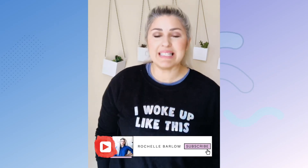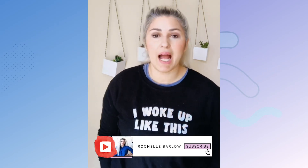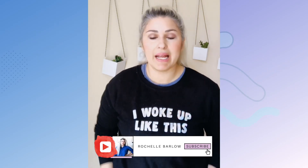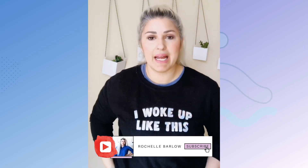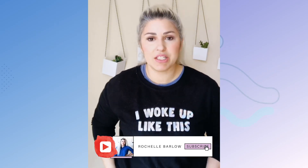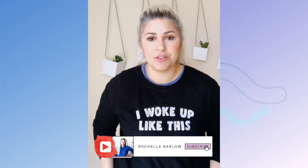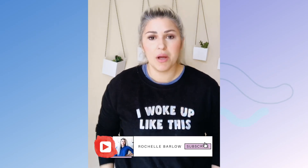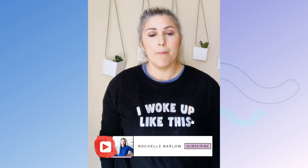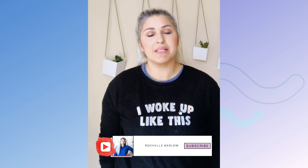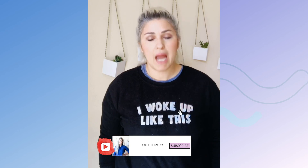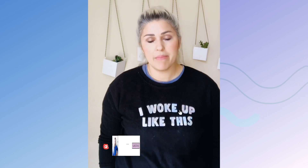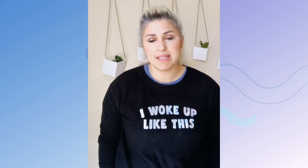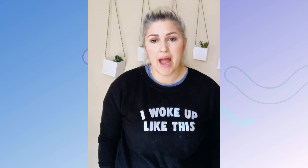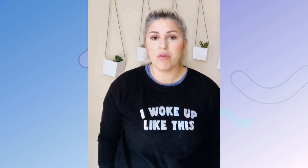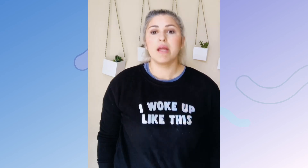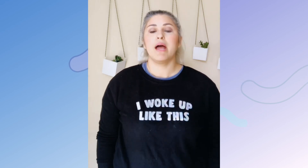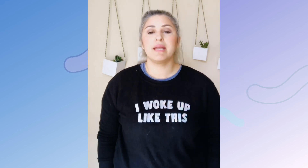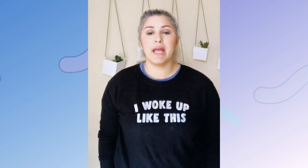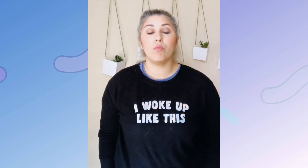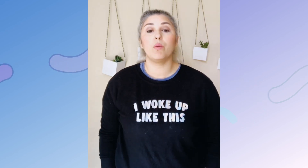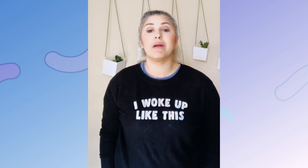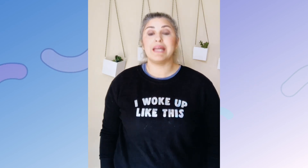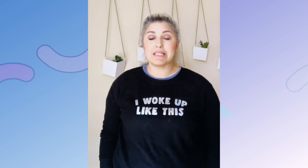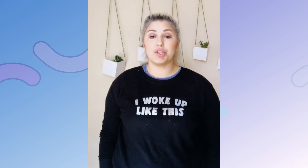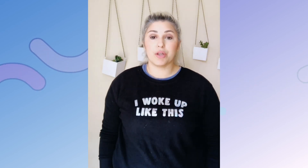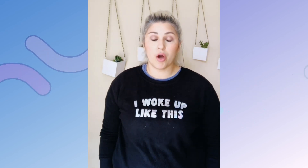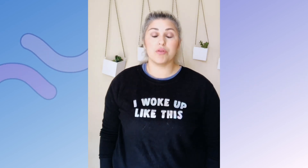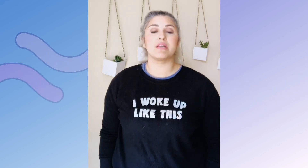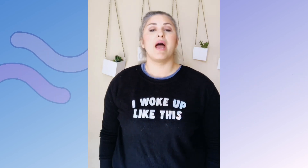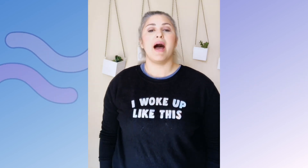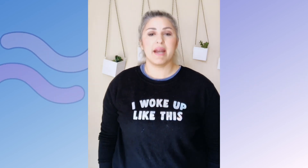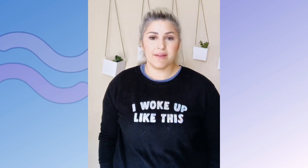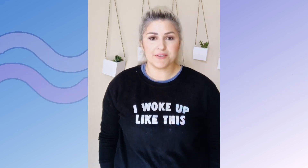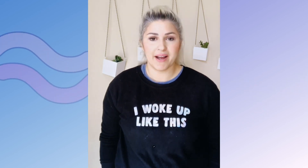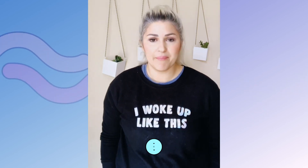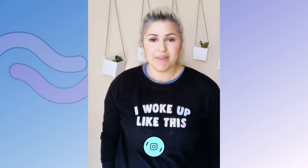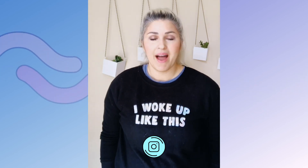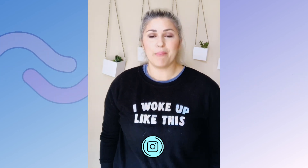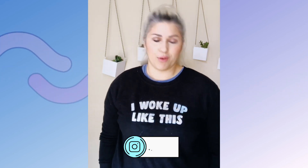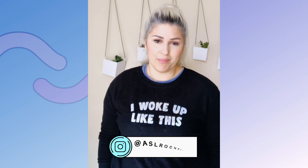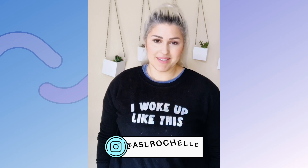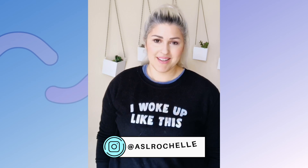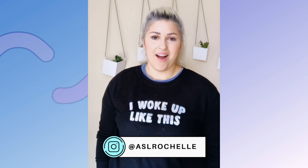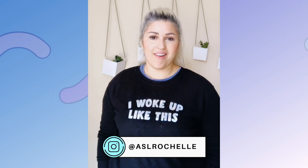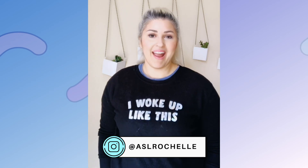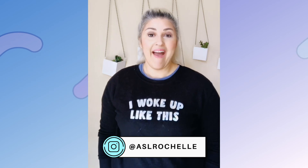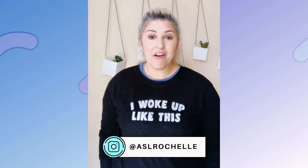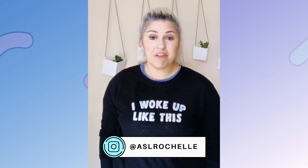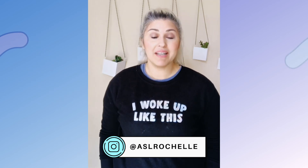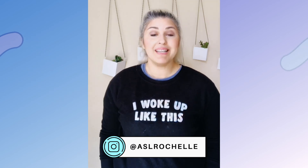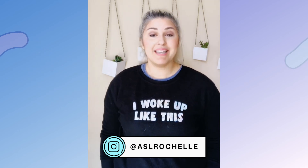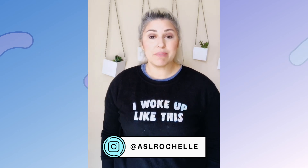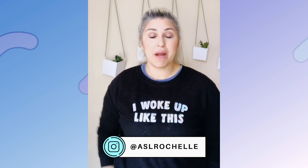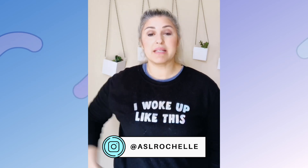we did not get to, but time is out. Again, we will get to those at another time, I promise. All right,